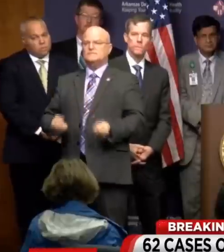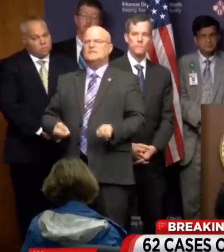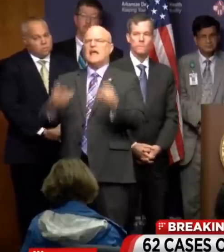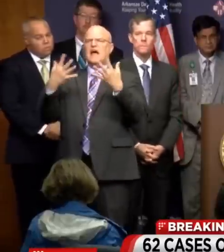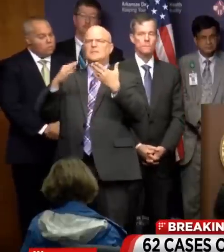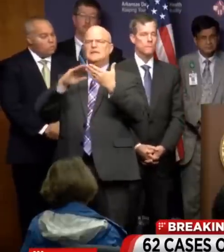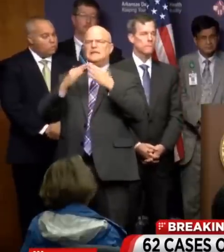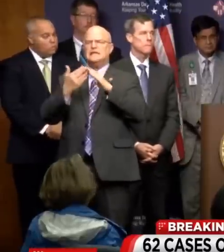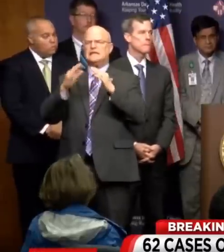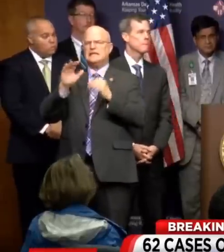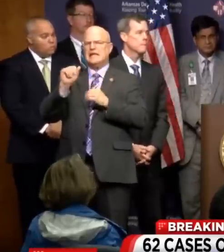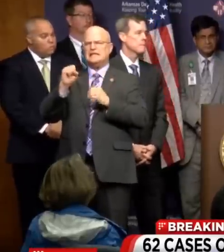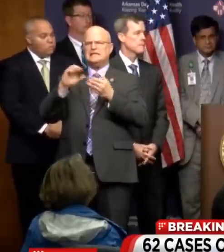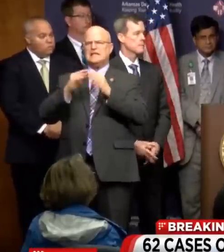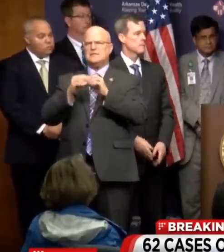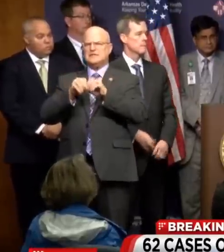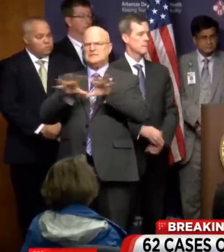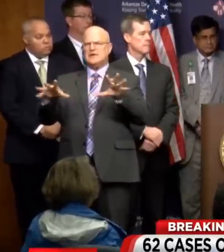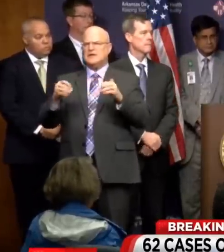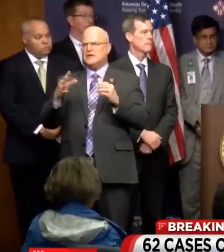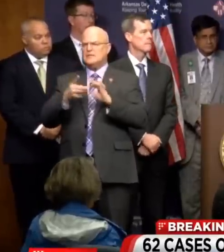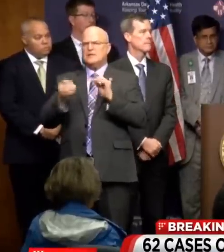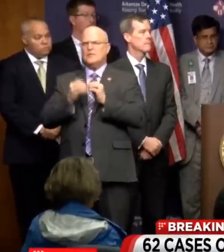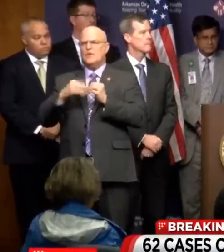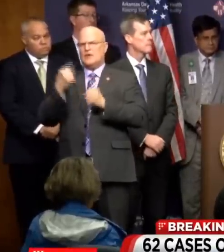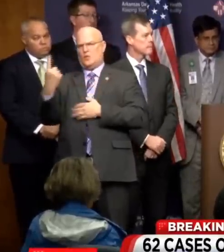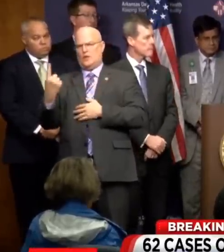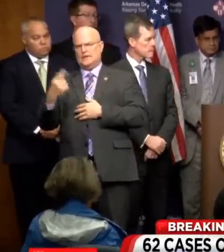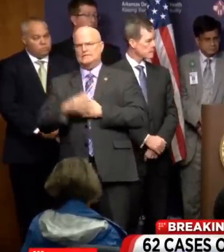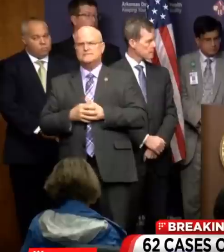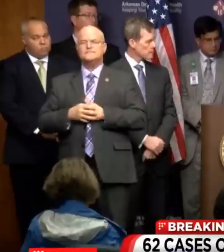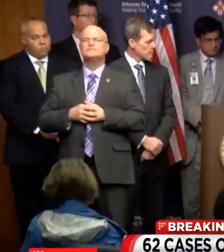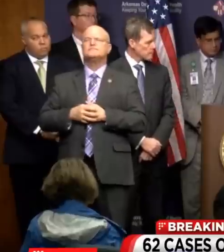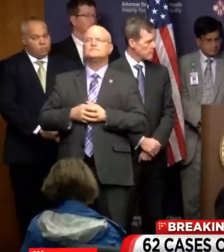community spread do we have? You mentioned more than one